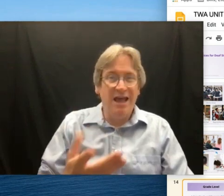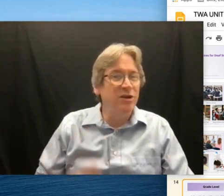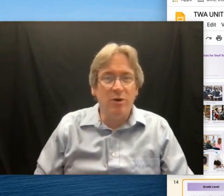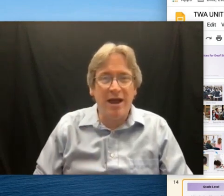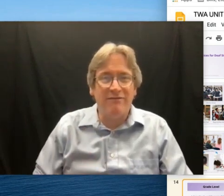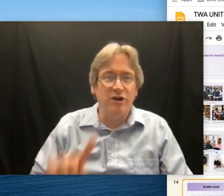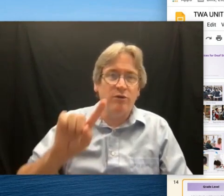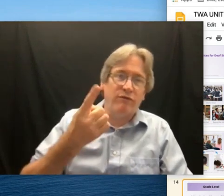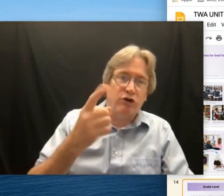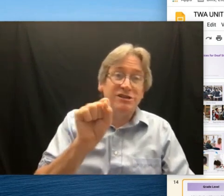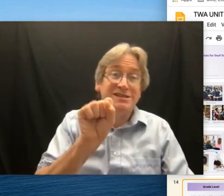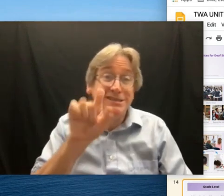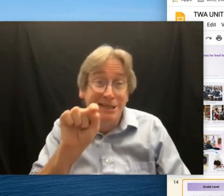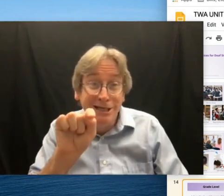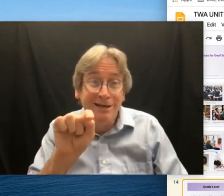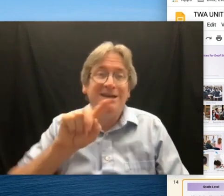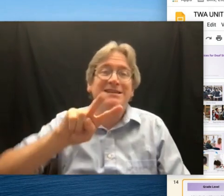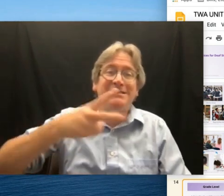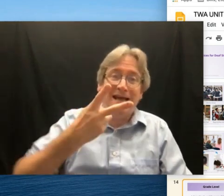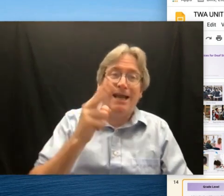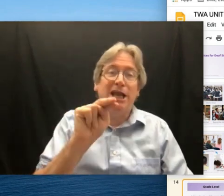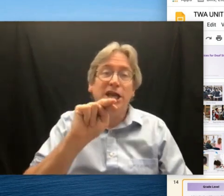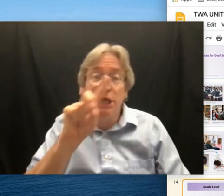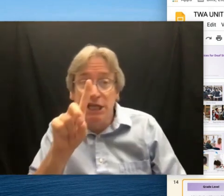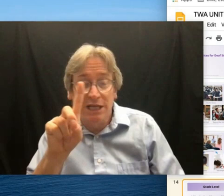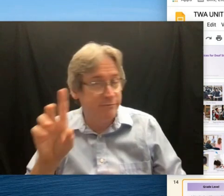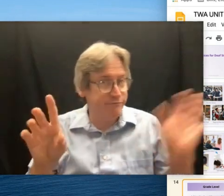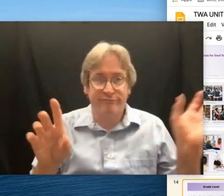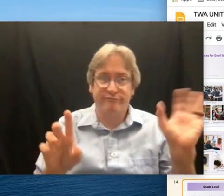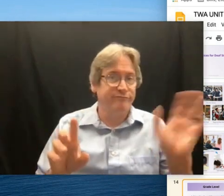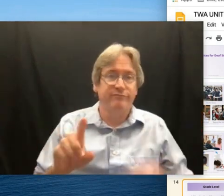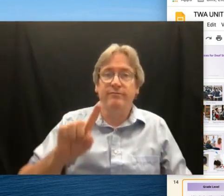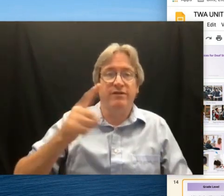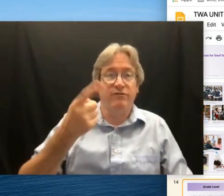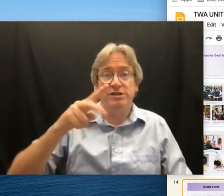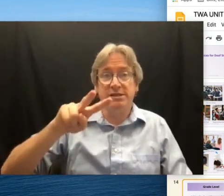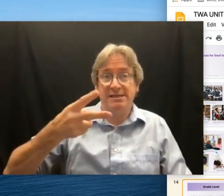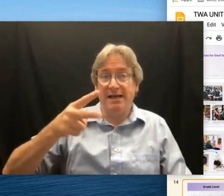eighth. You don't have to do first, second,